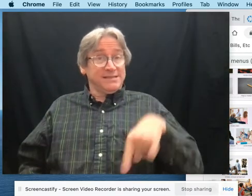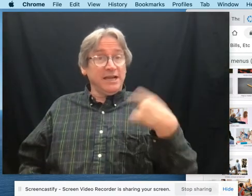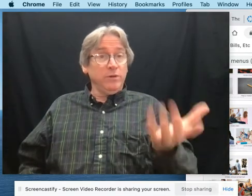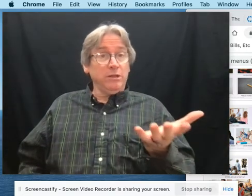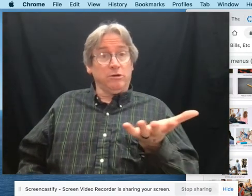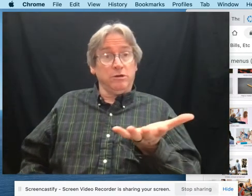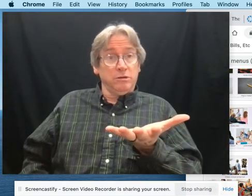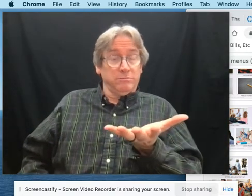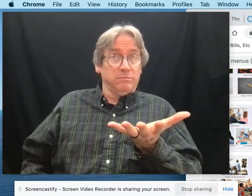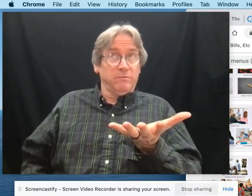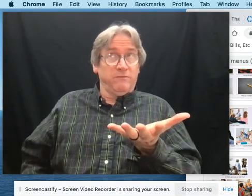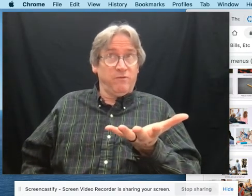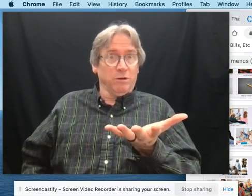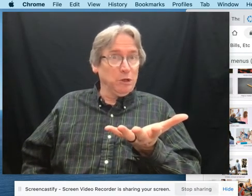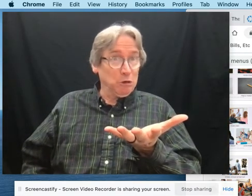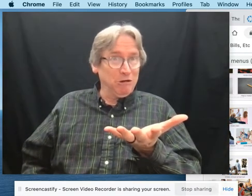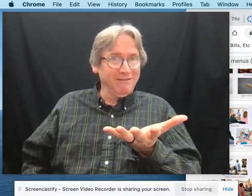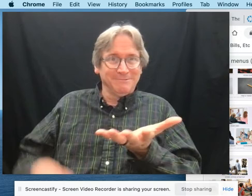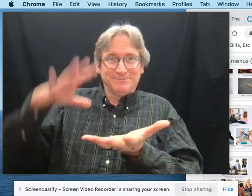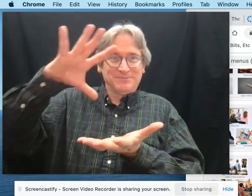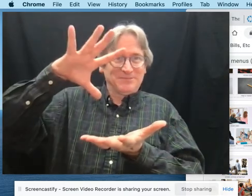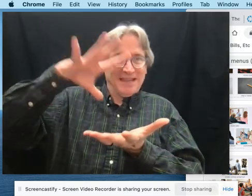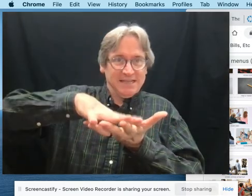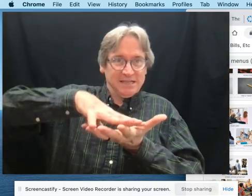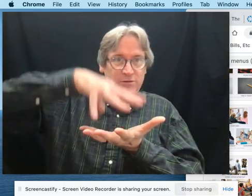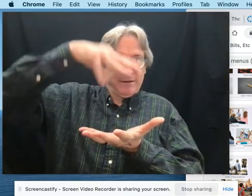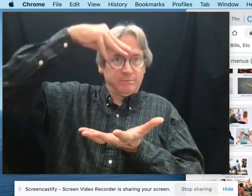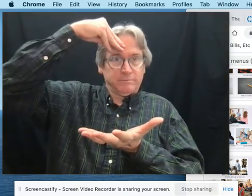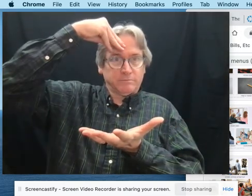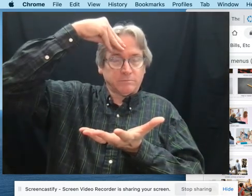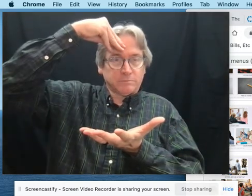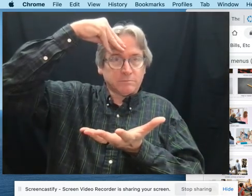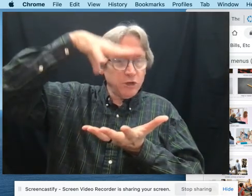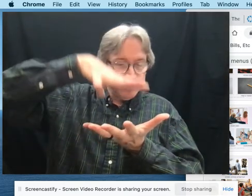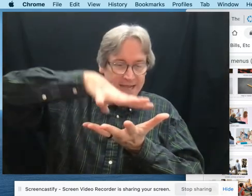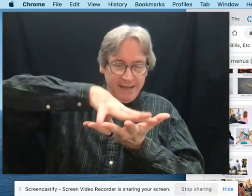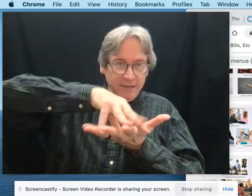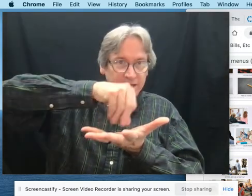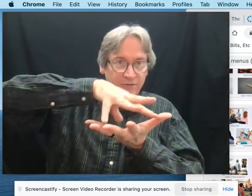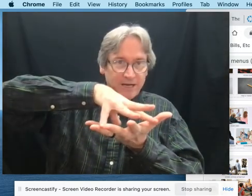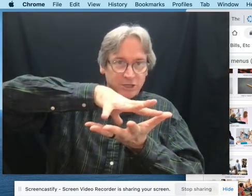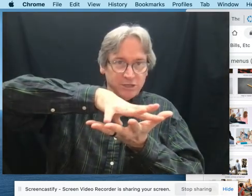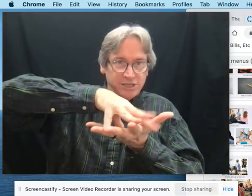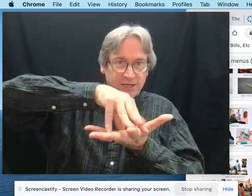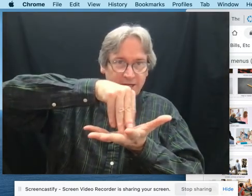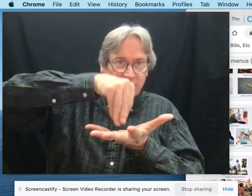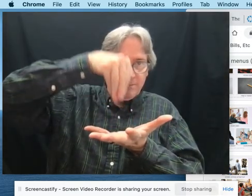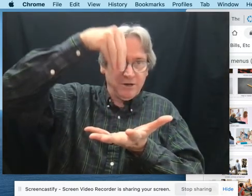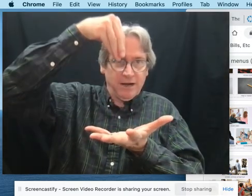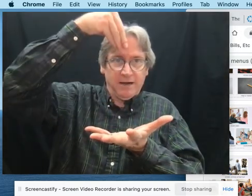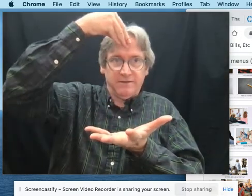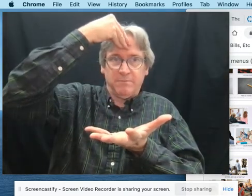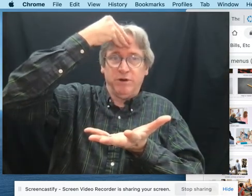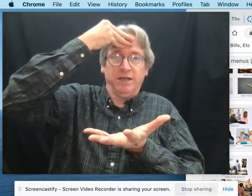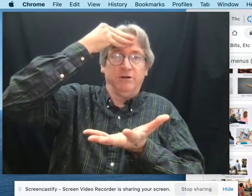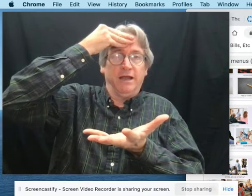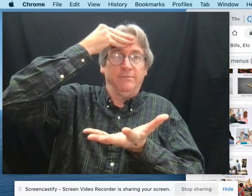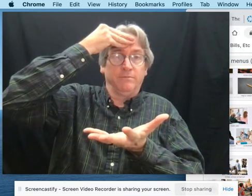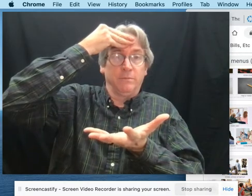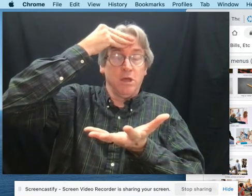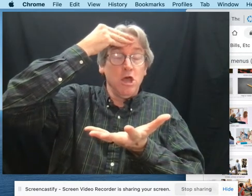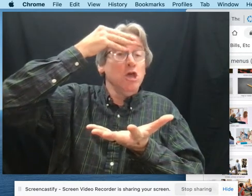The sign we learned for learn is this, right? You're taking the information, sucking it all up in your hand, and then putting